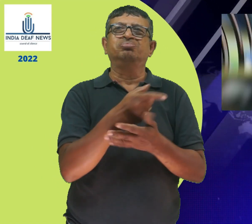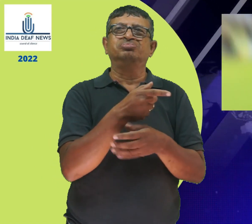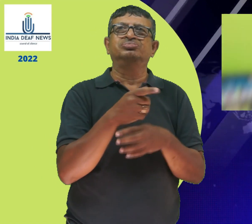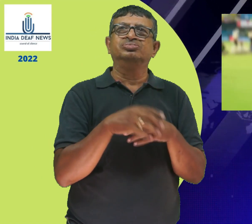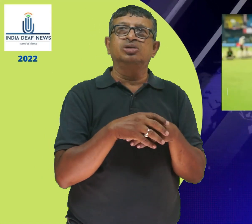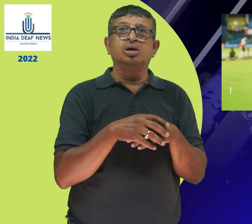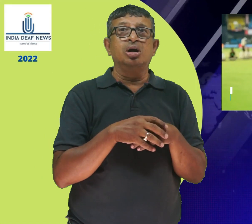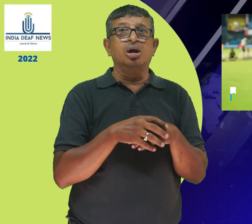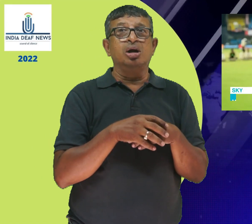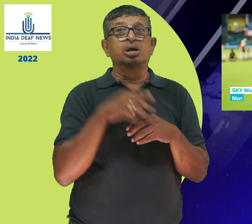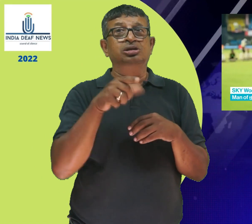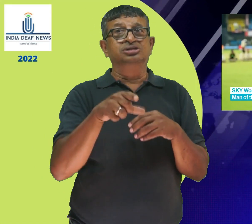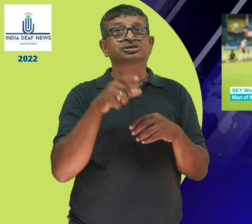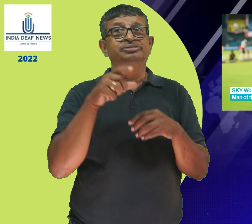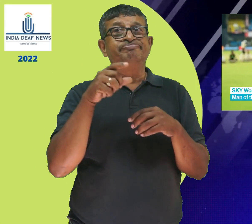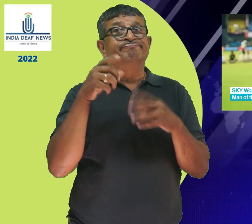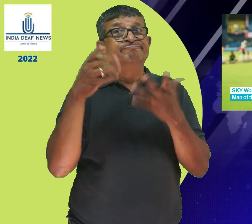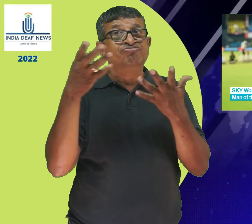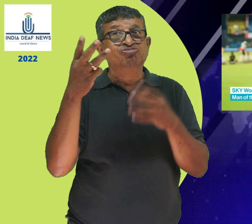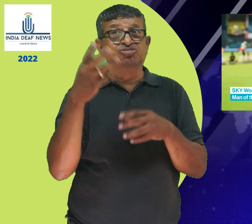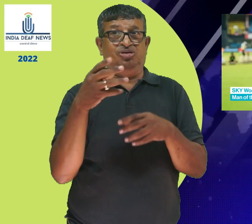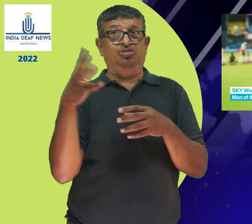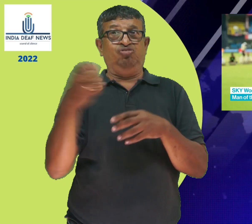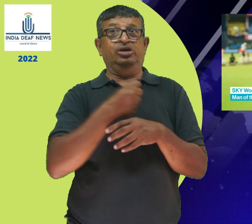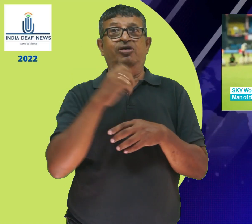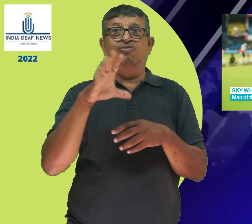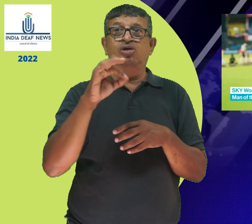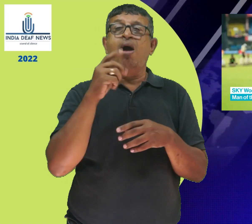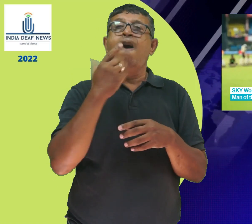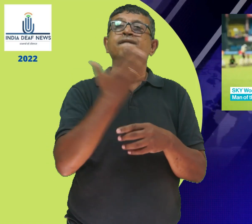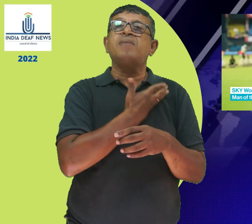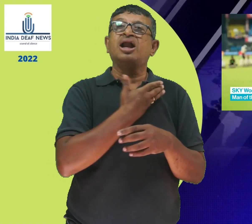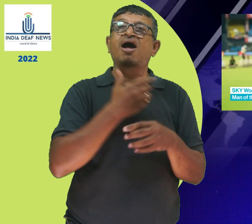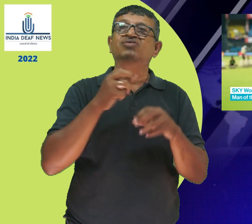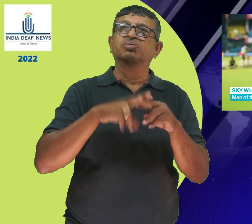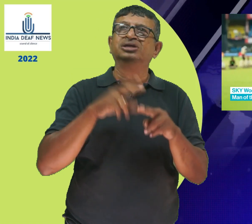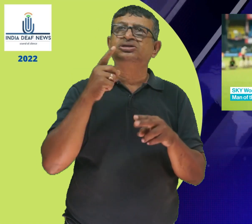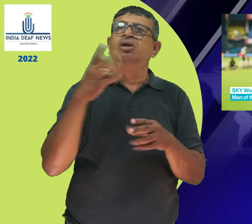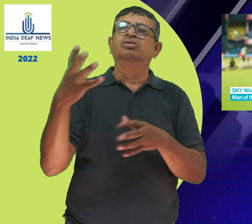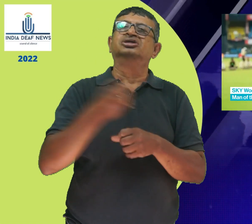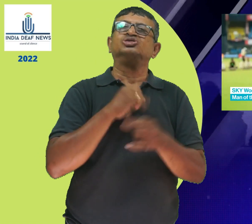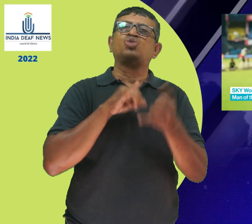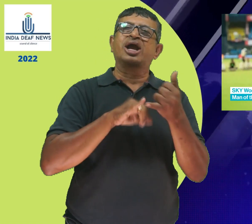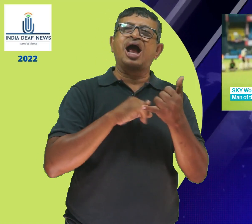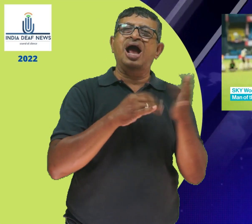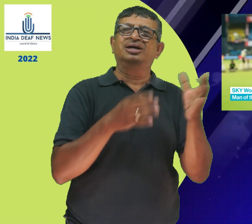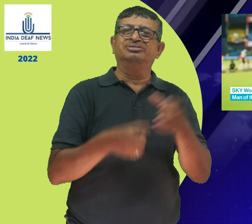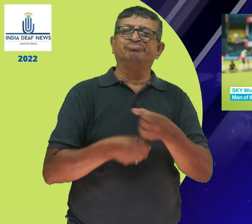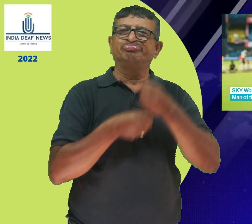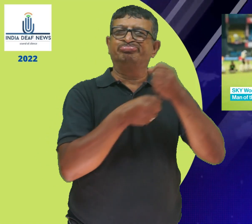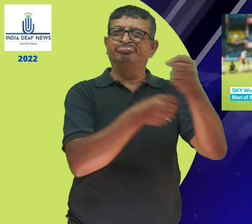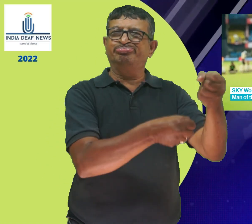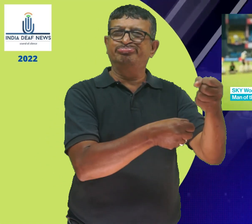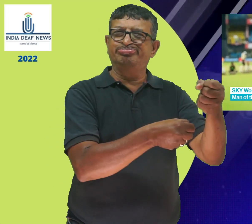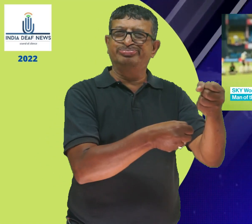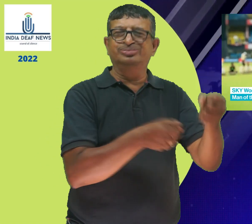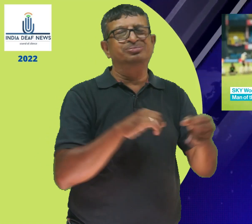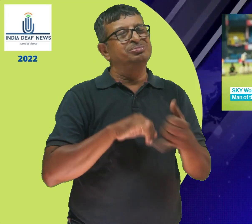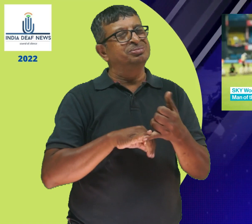He won his 5th Man of the Match award. That's the second most for an Indian in a calendar year in T20 Internationals. And the